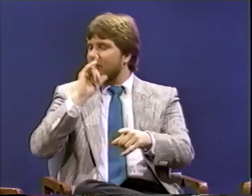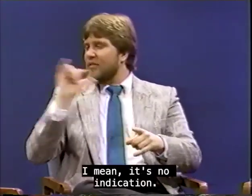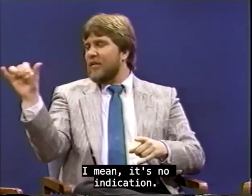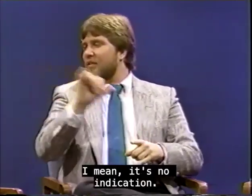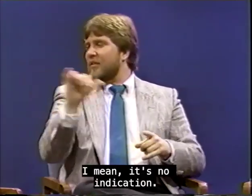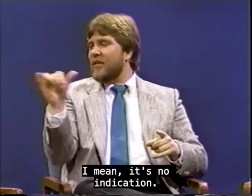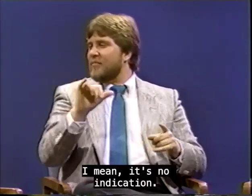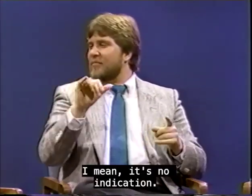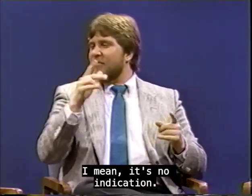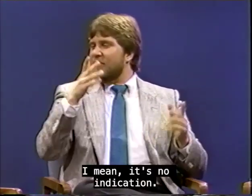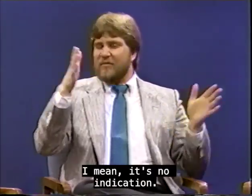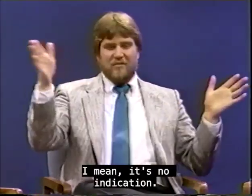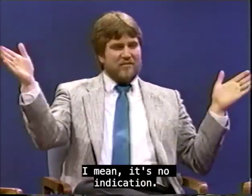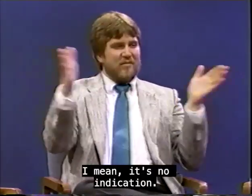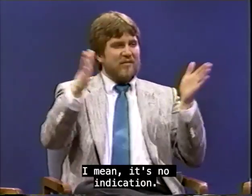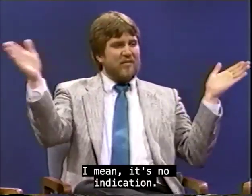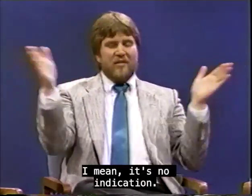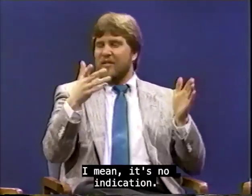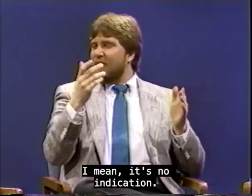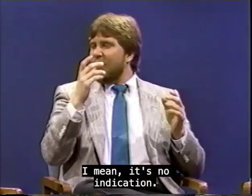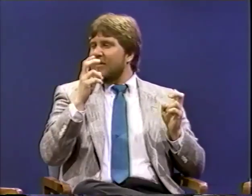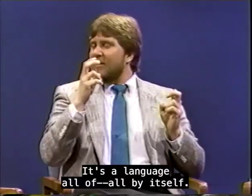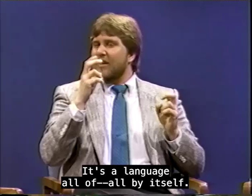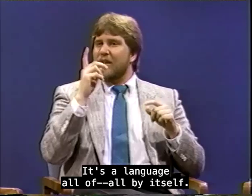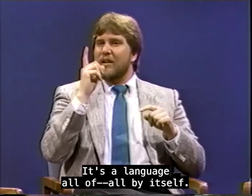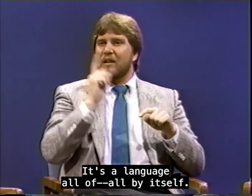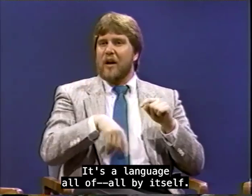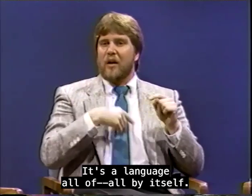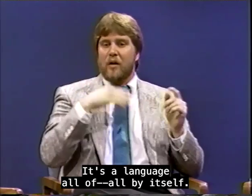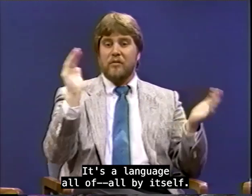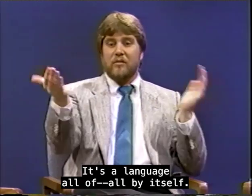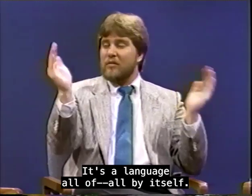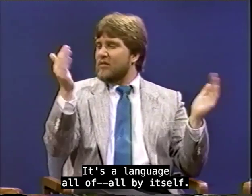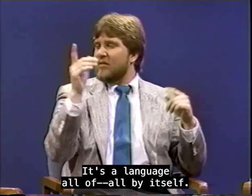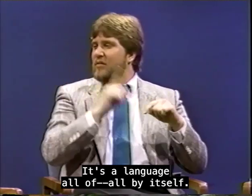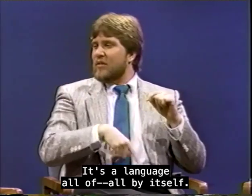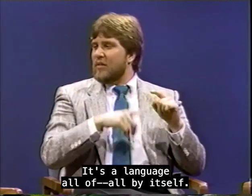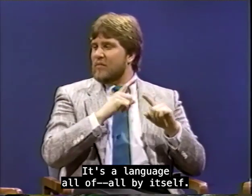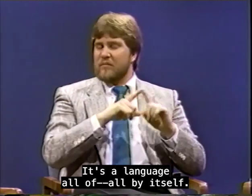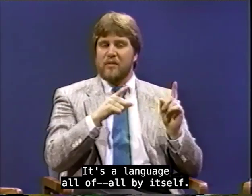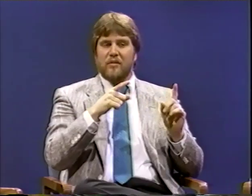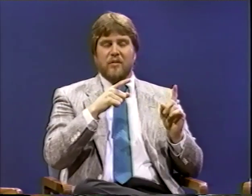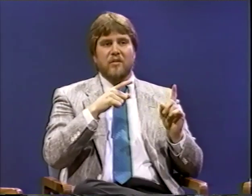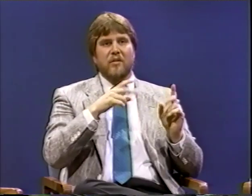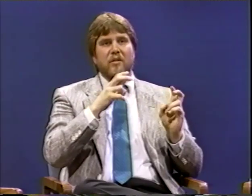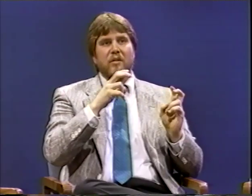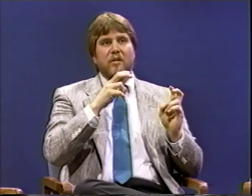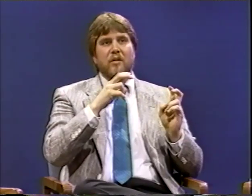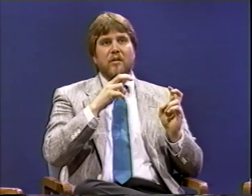I mean, it's no indication. It's a language all by itself.